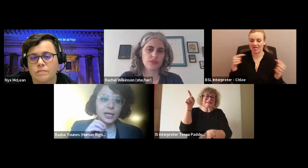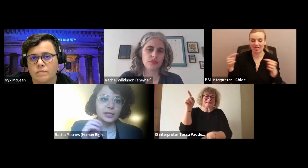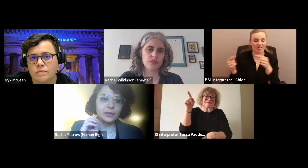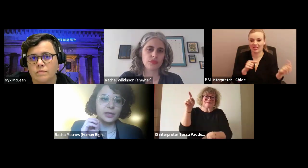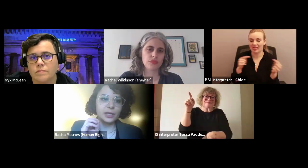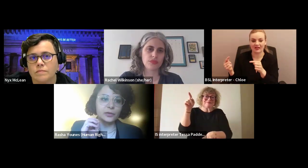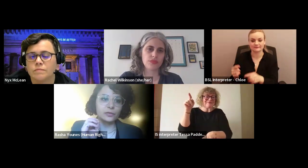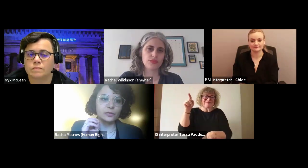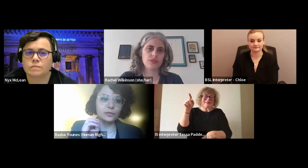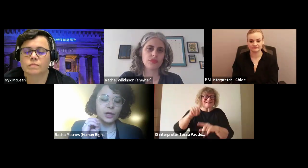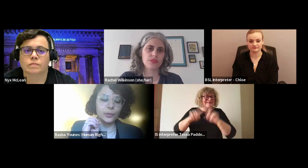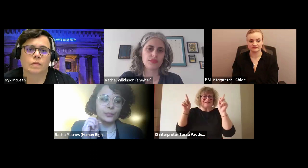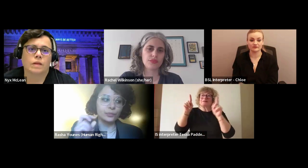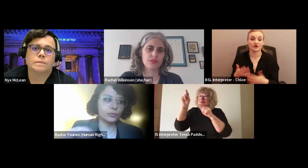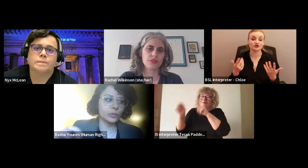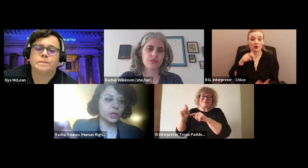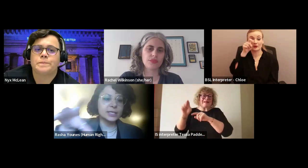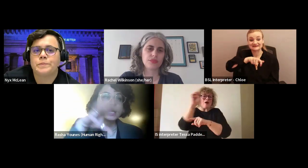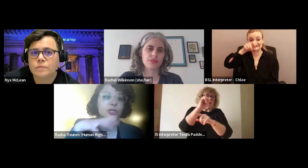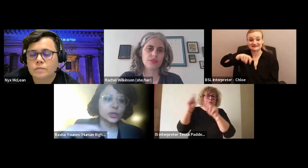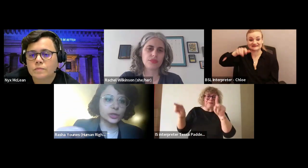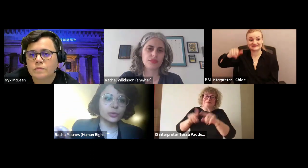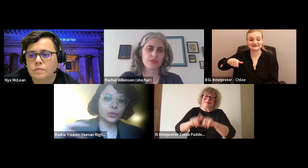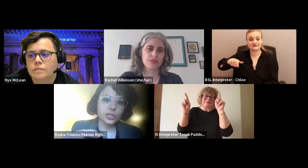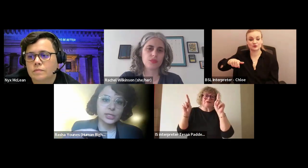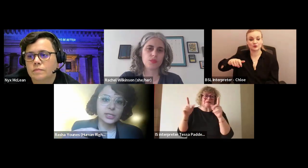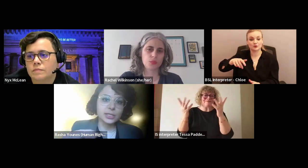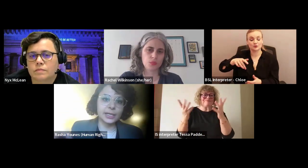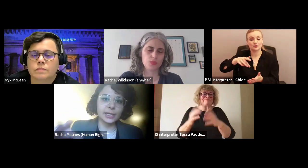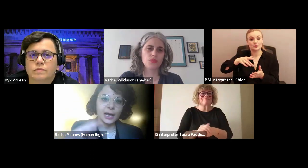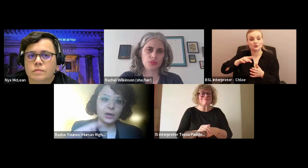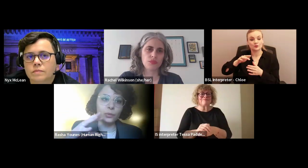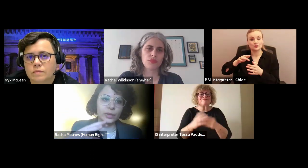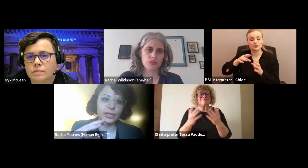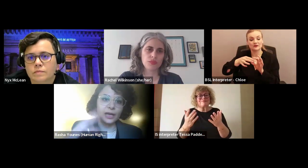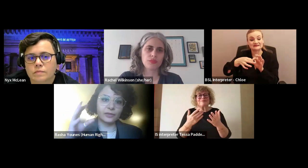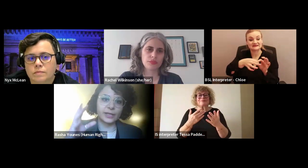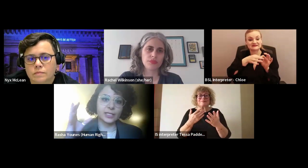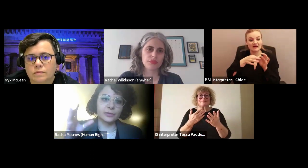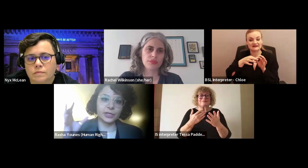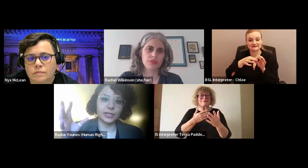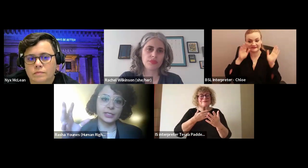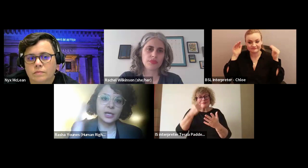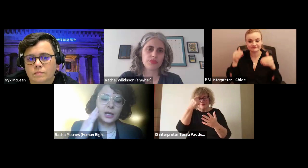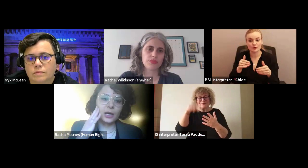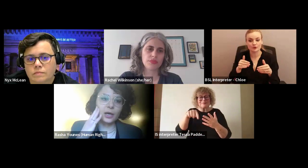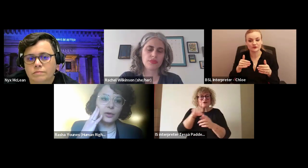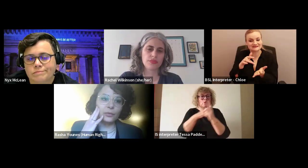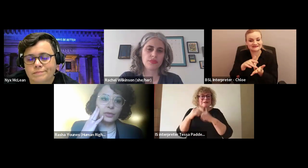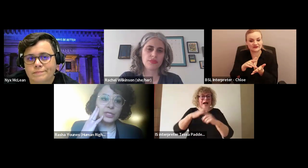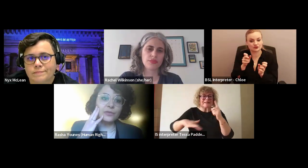civil society kind of centered approaches in how we navigate some of this